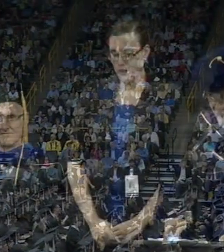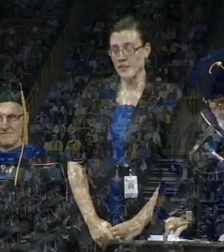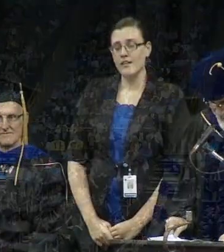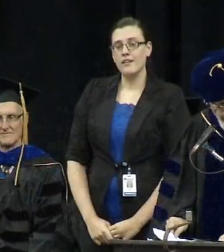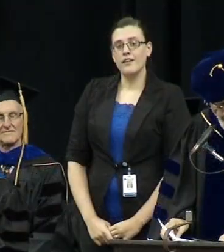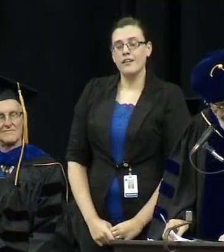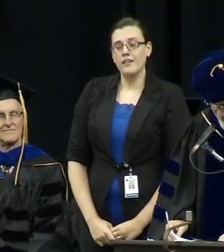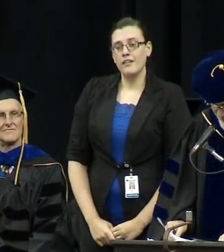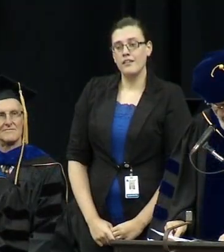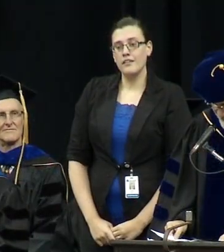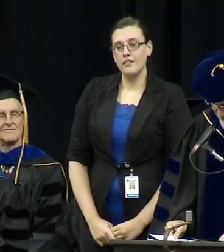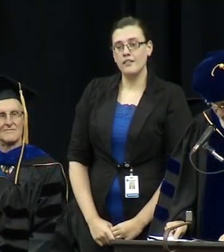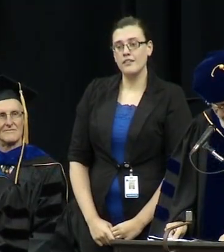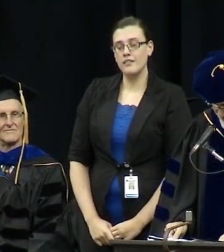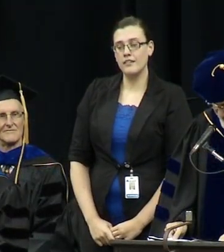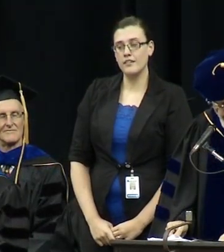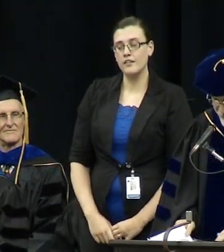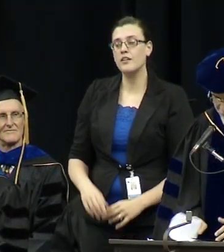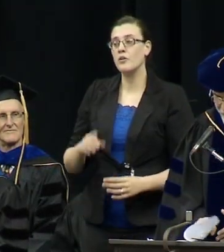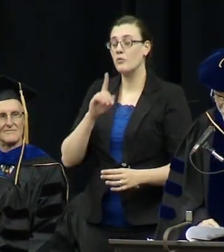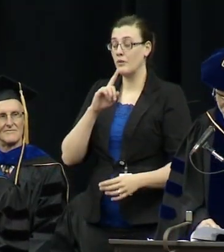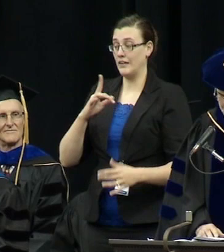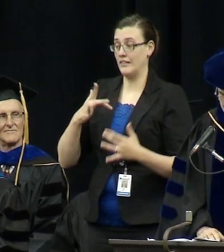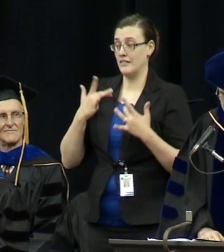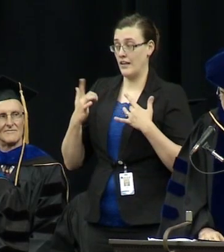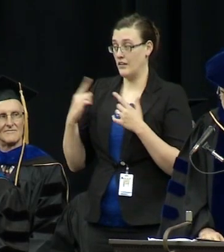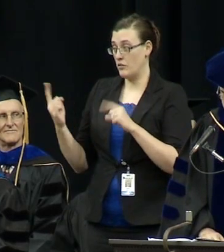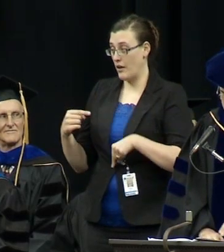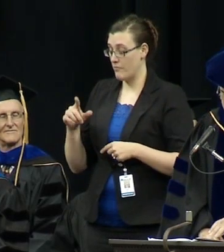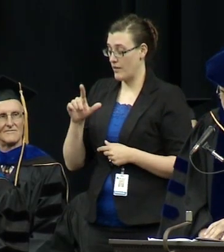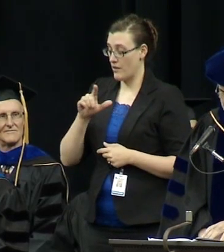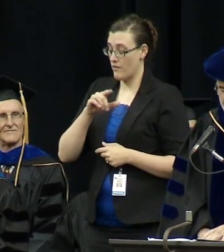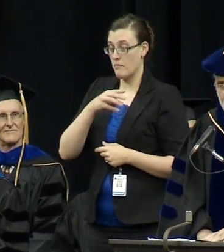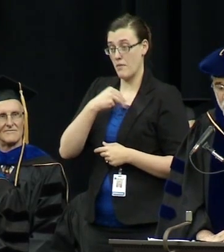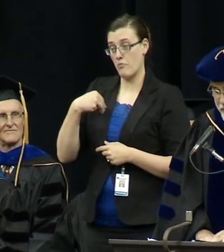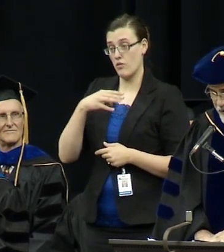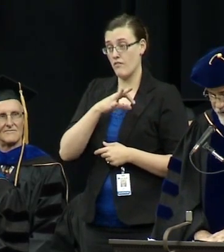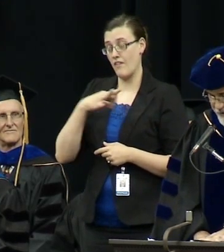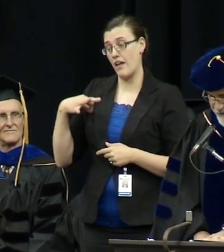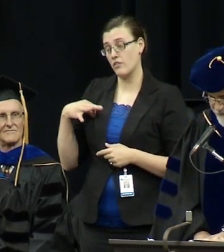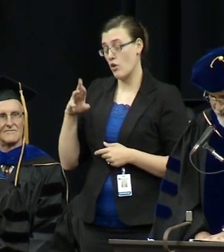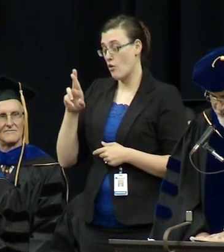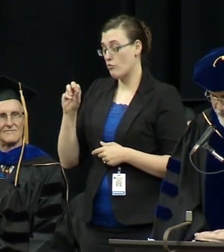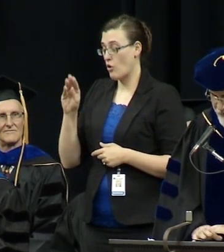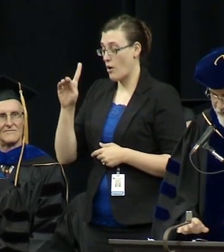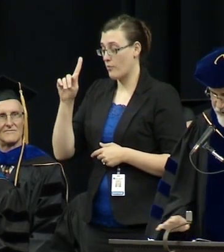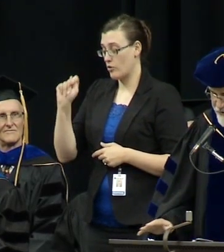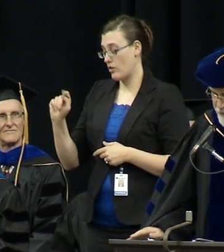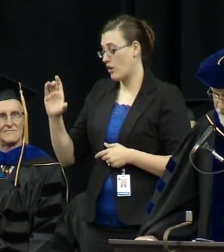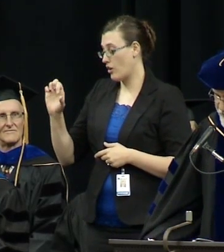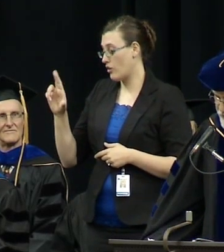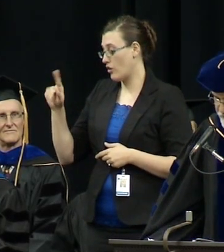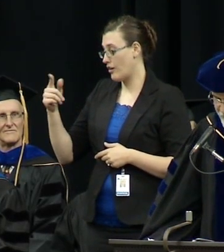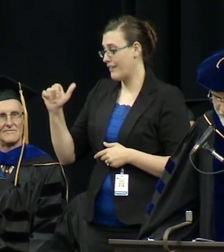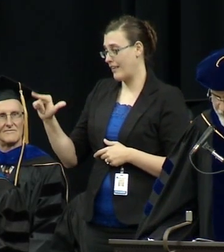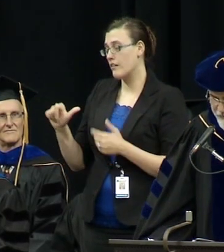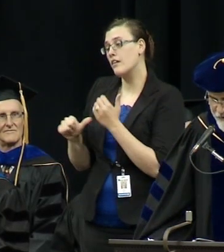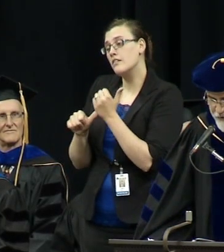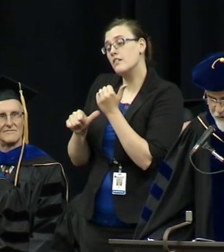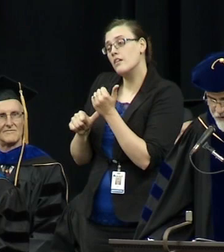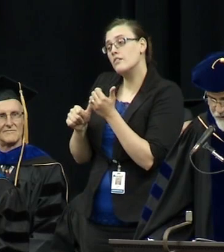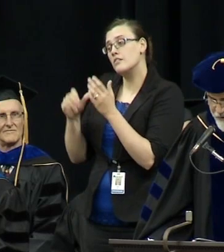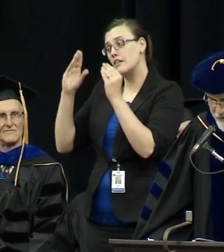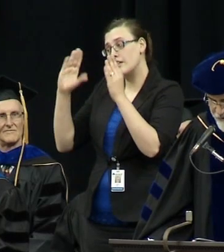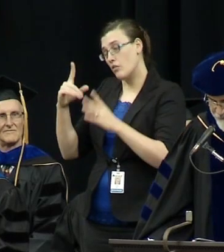We're delighted to have a member of faculty address the graduates today. Dr. Robert Cargill is assistant professor of classics